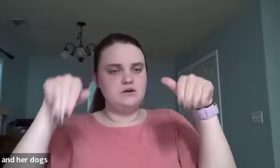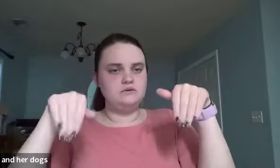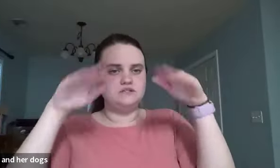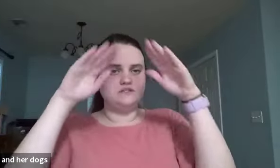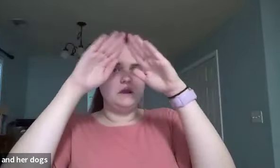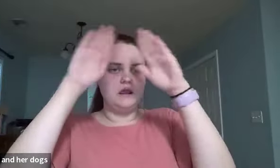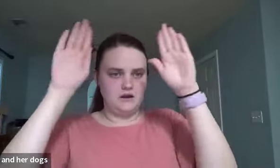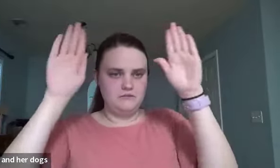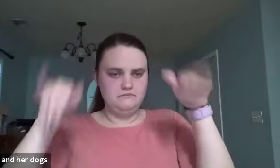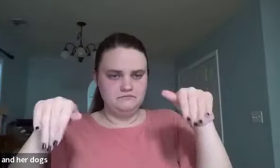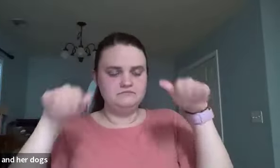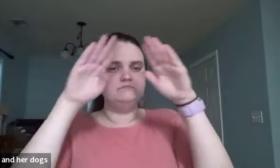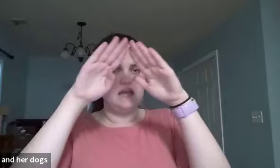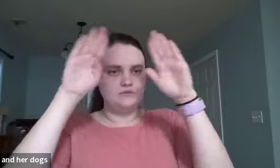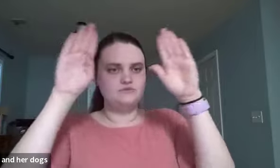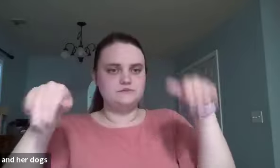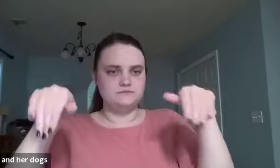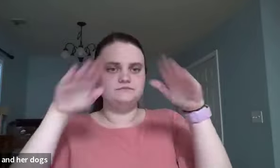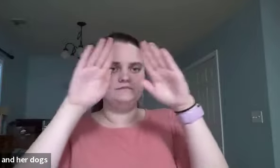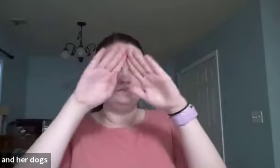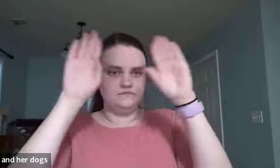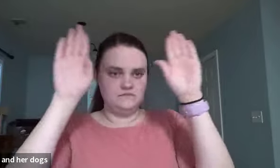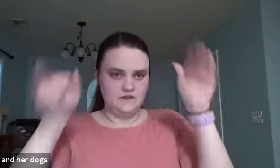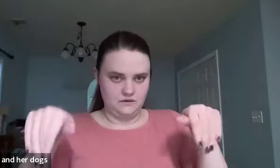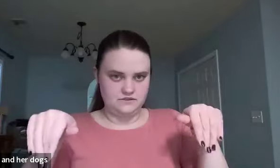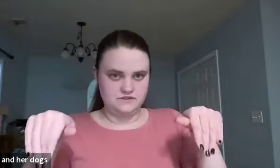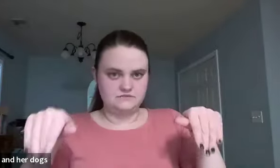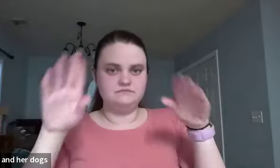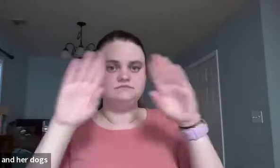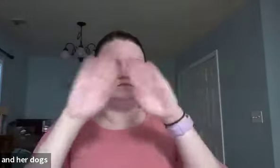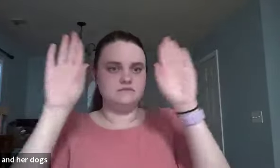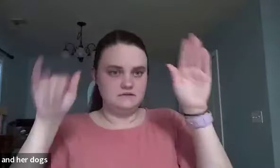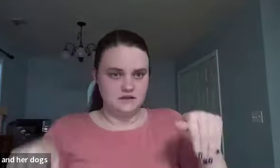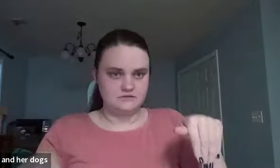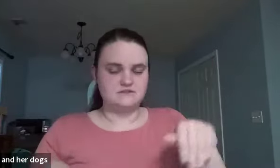triangle with the square. House. House. House.